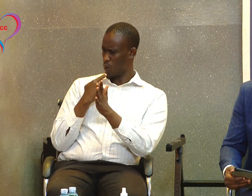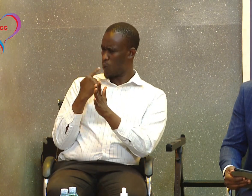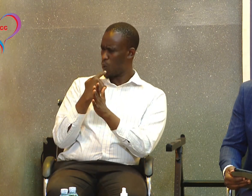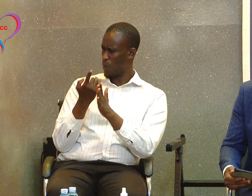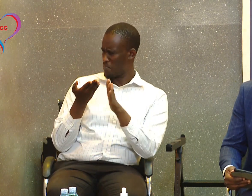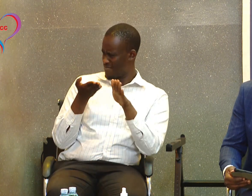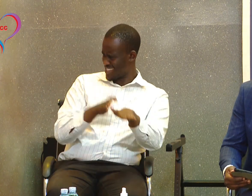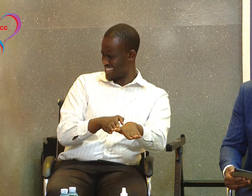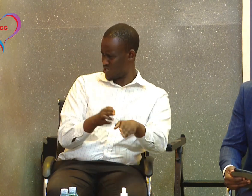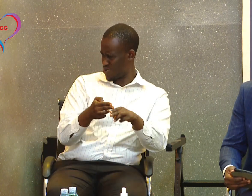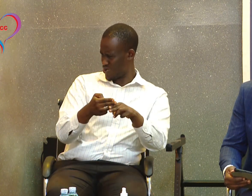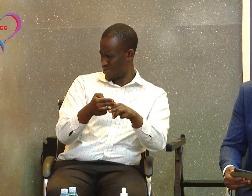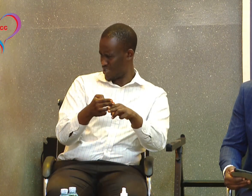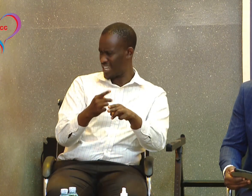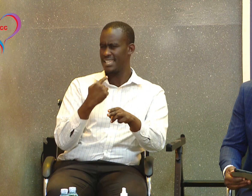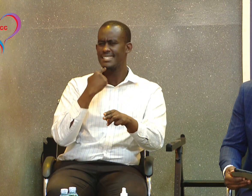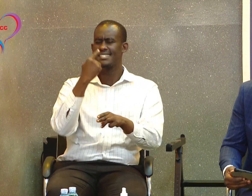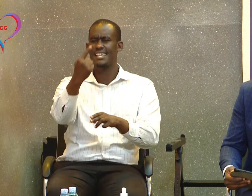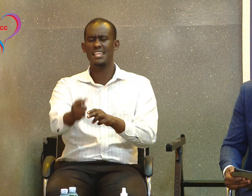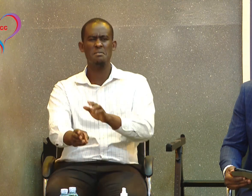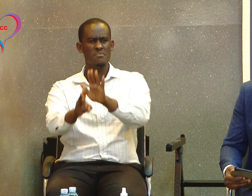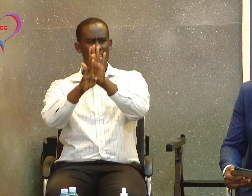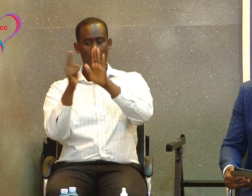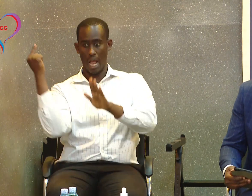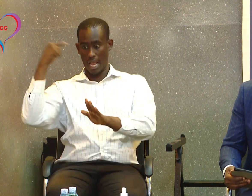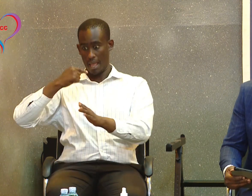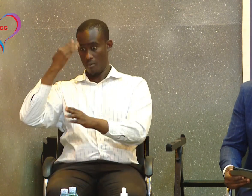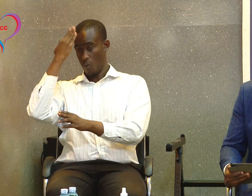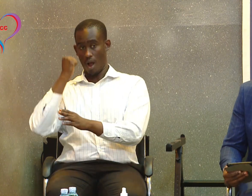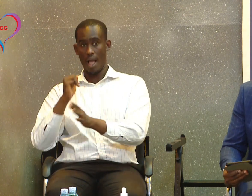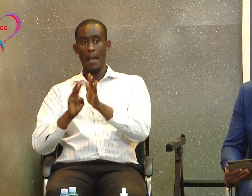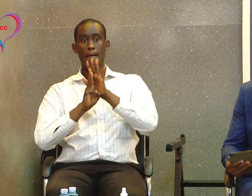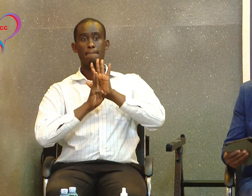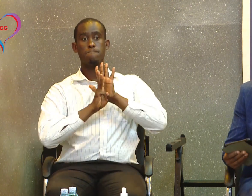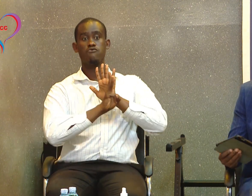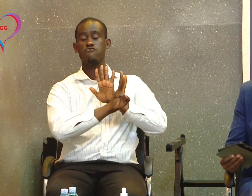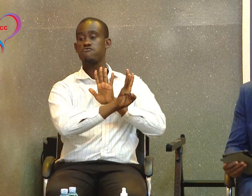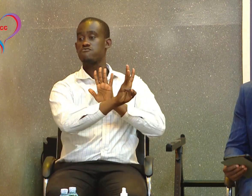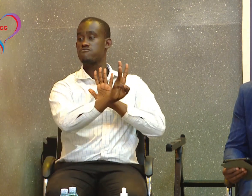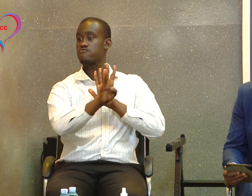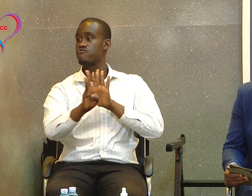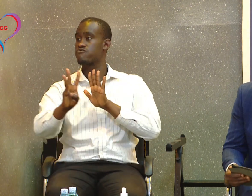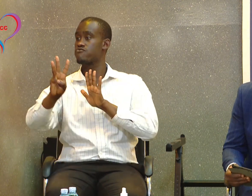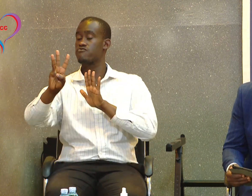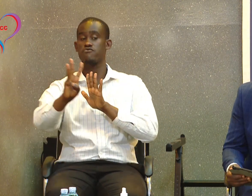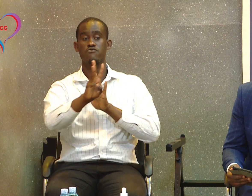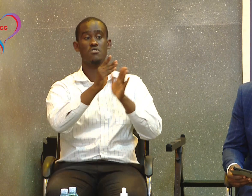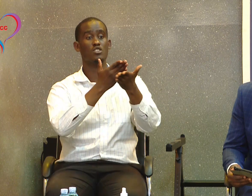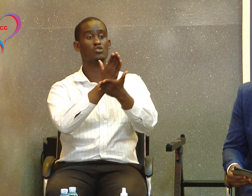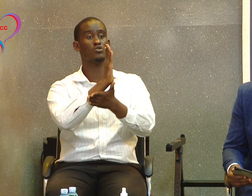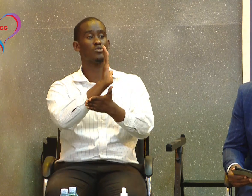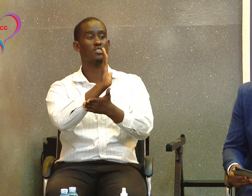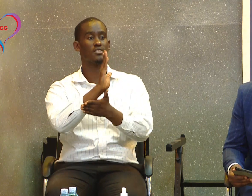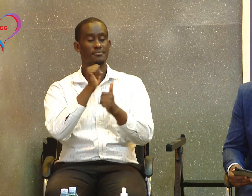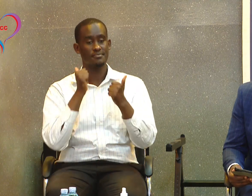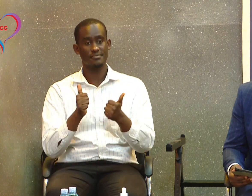truth, and the people that hear him are of the truth. So we want to know, tell us, so that we can be on your side. Kakati omusajja ono